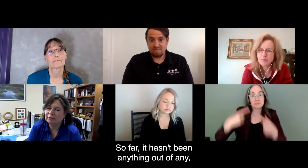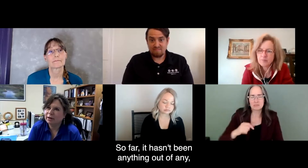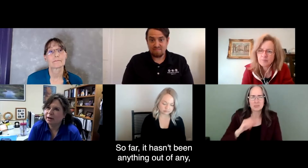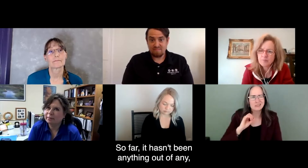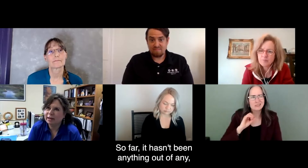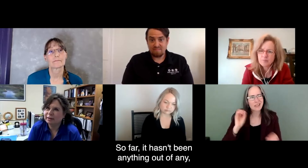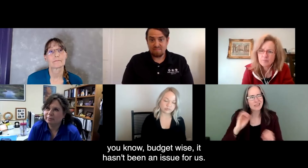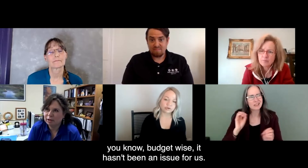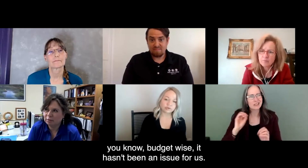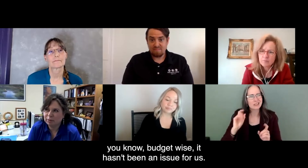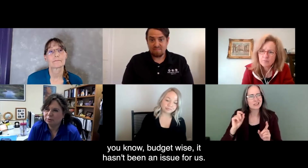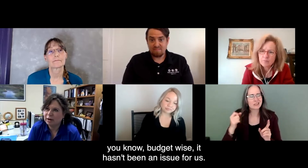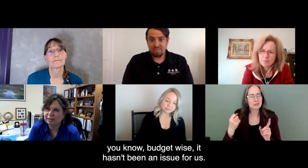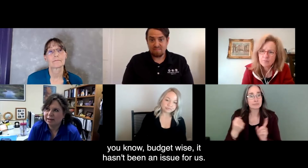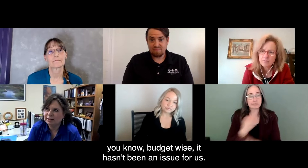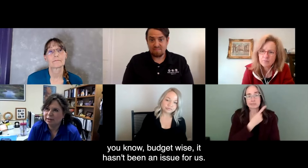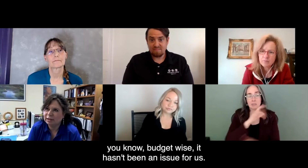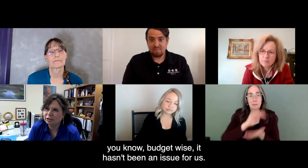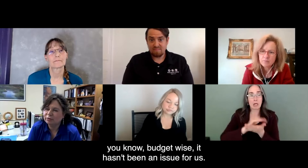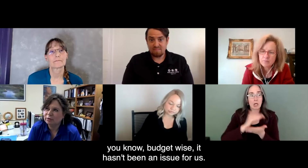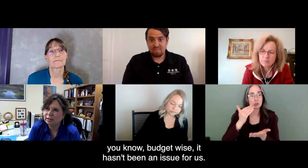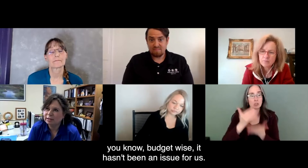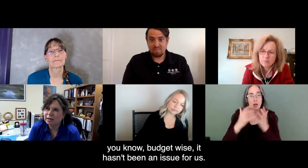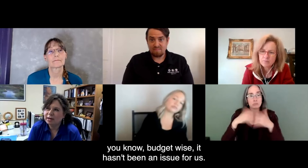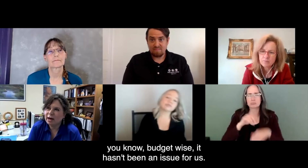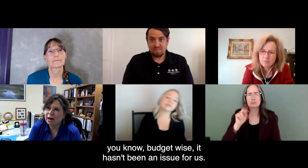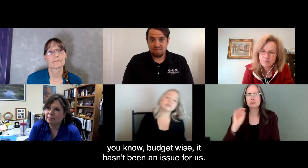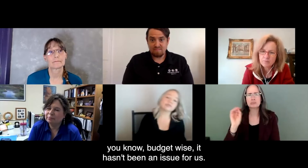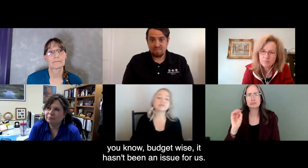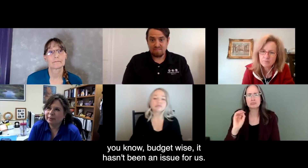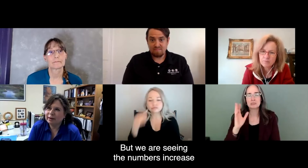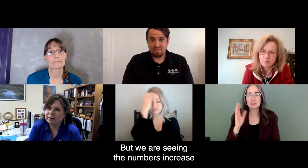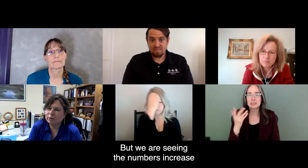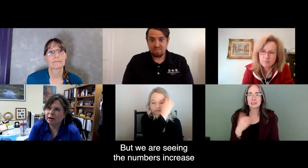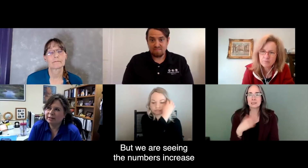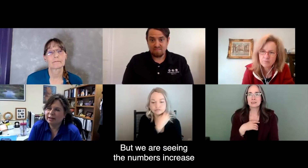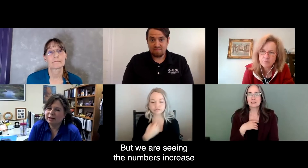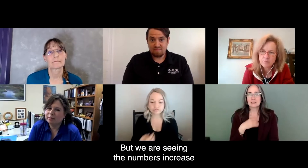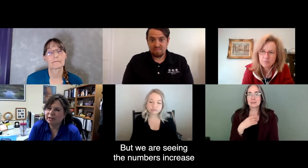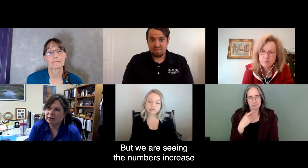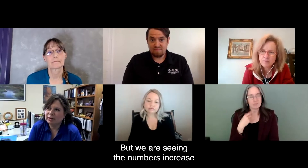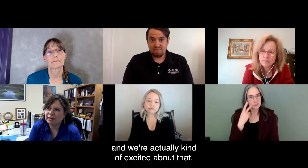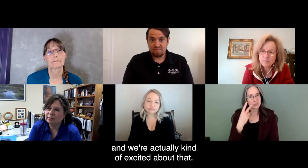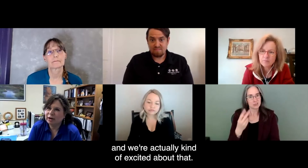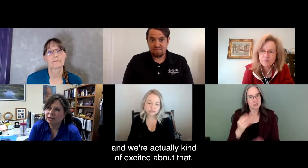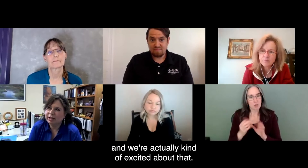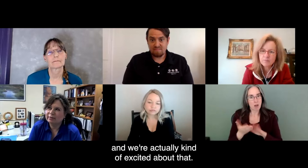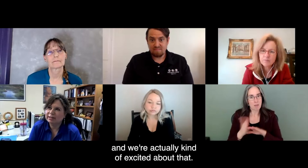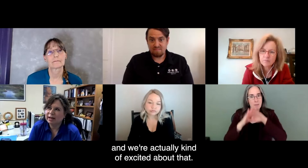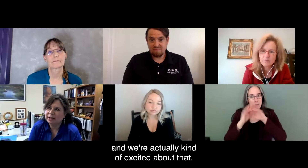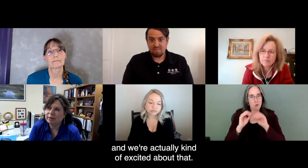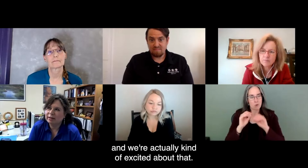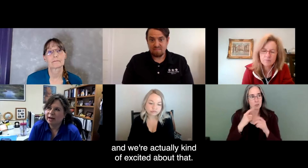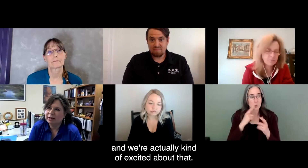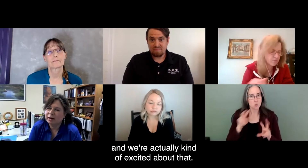of any, budget wise, it hasn't been an issue for us. But we are seeing the numbers increase, and we're actually kind of